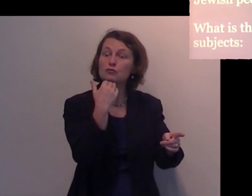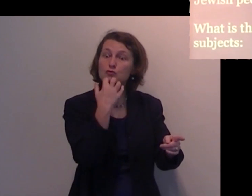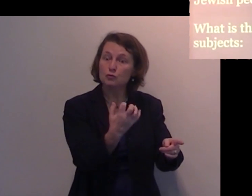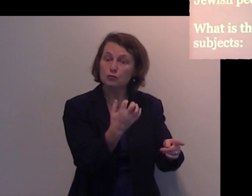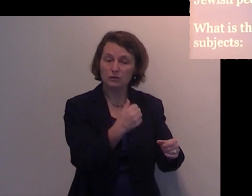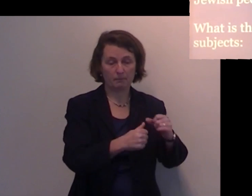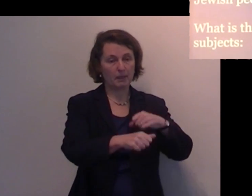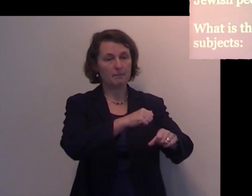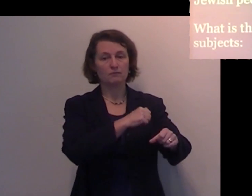Christians.